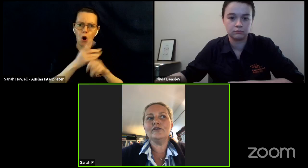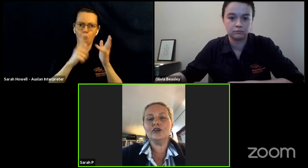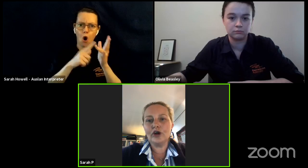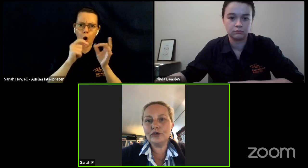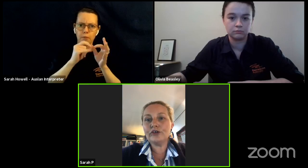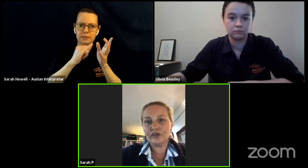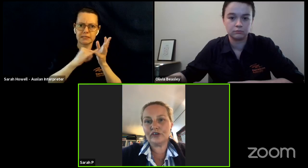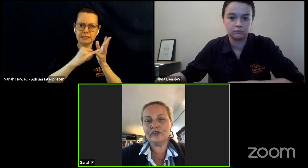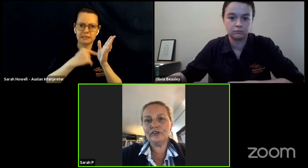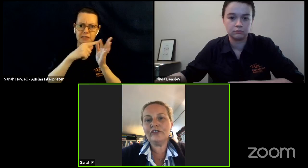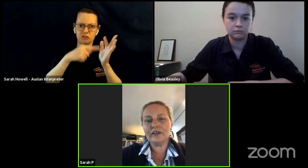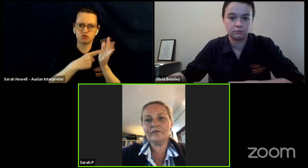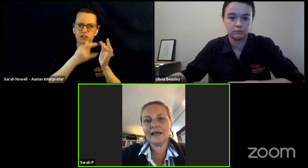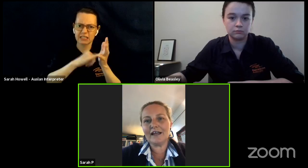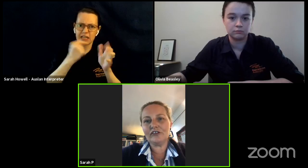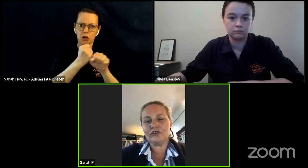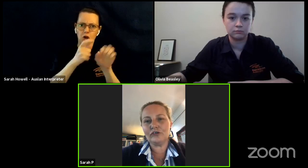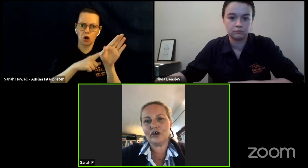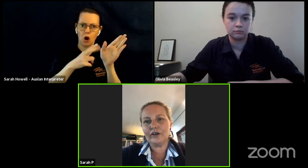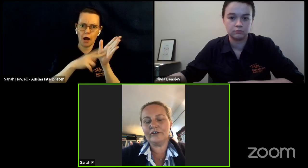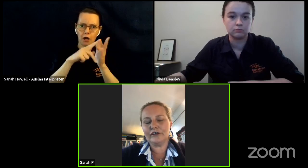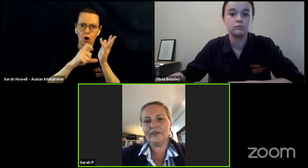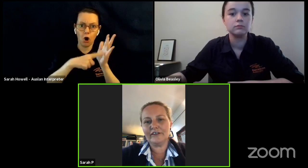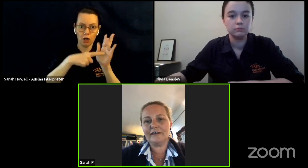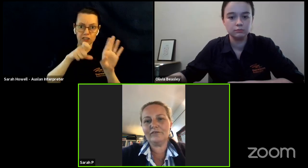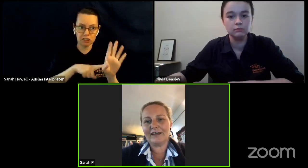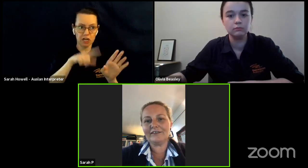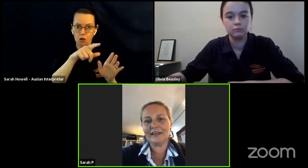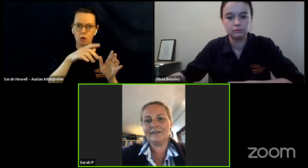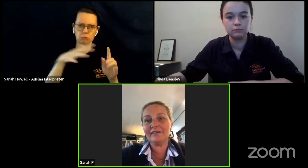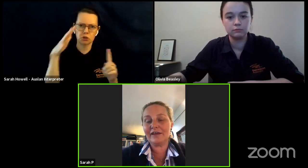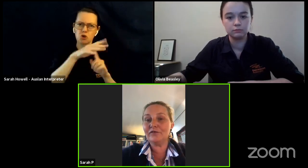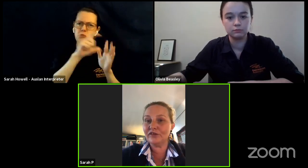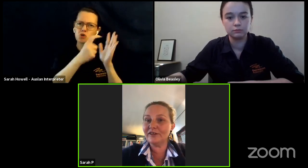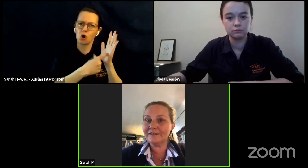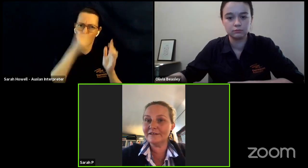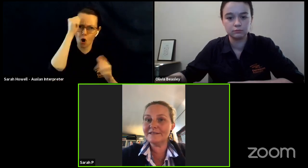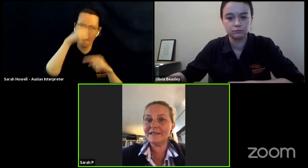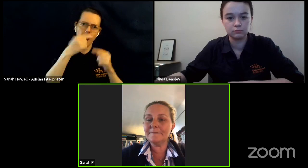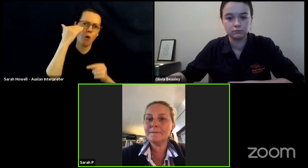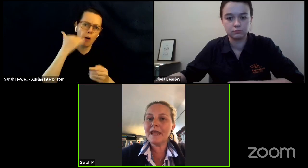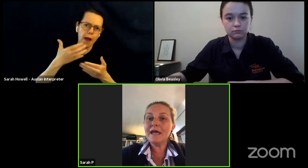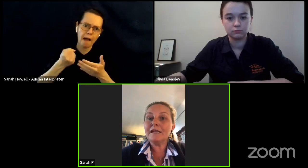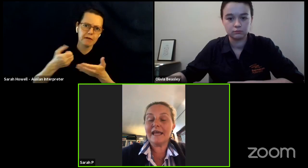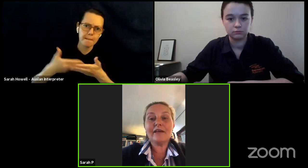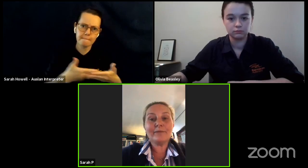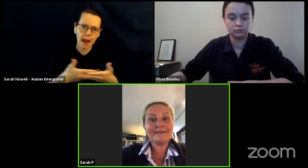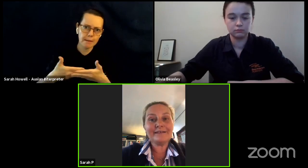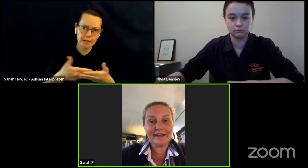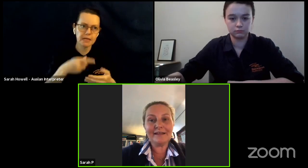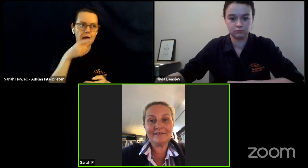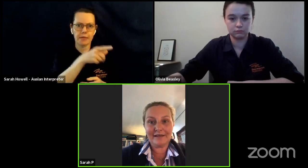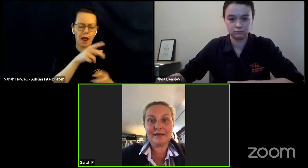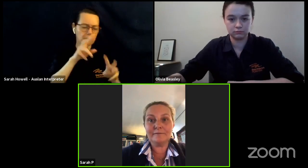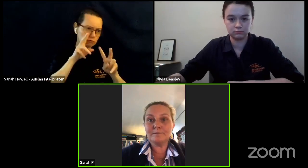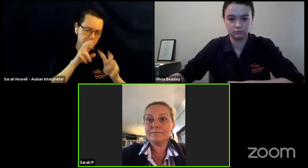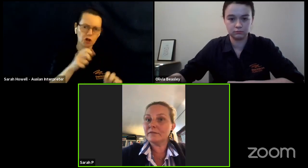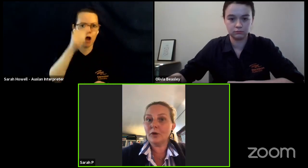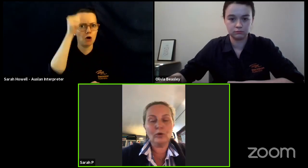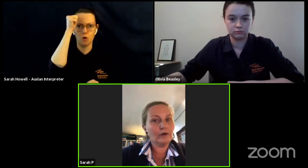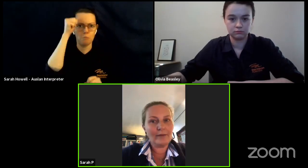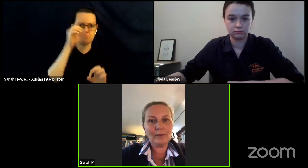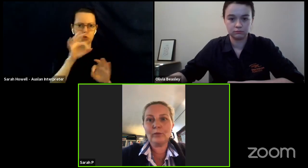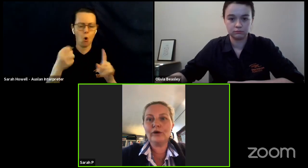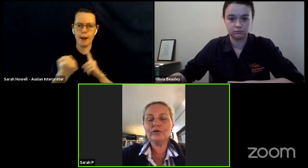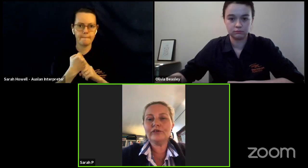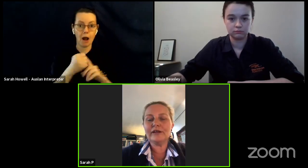have no concerns in regards to the COVID-19 vaccines and fertility. There have been studies done